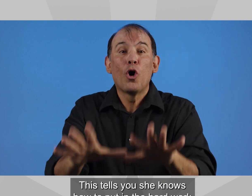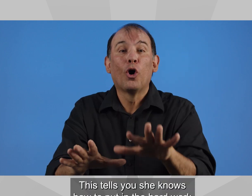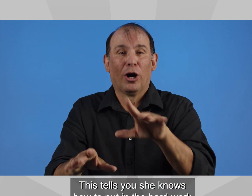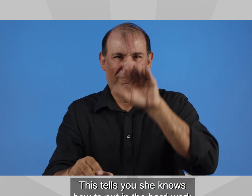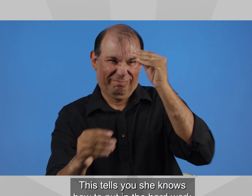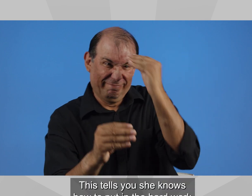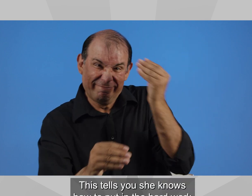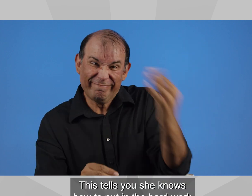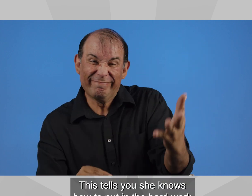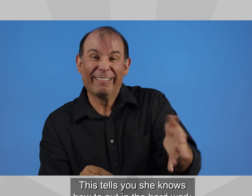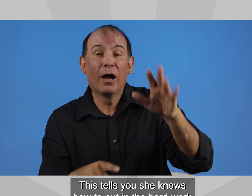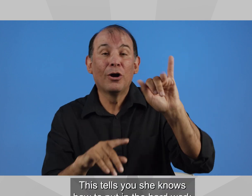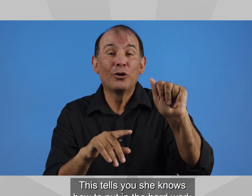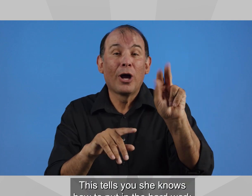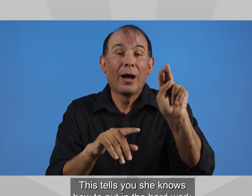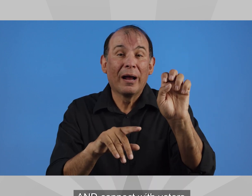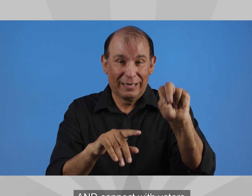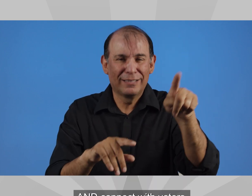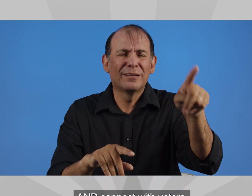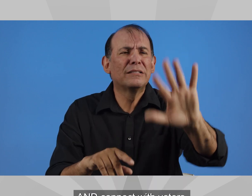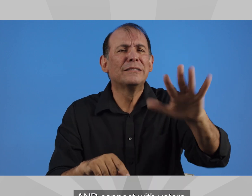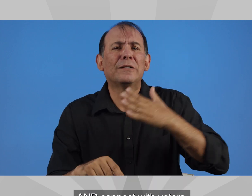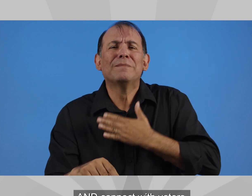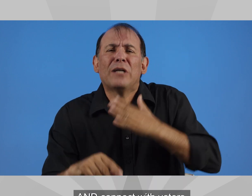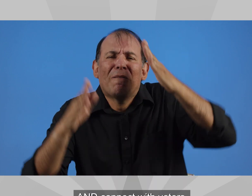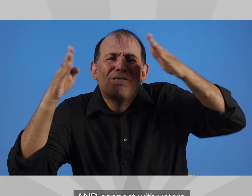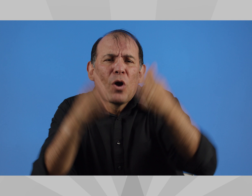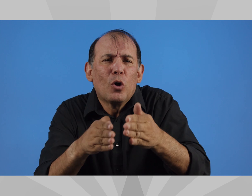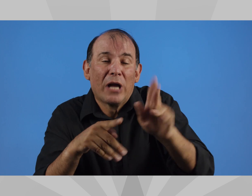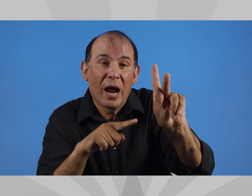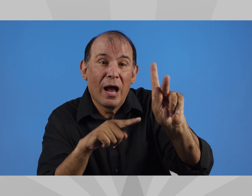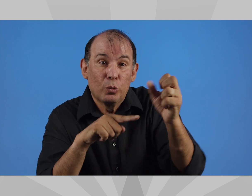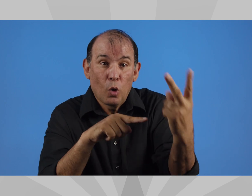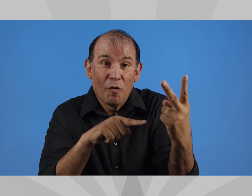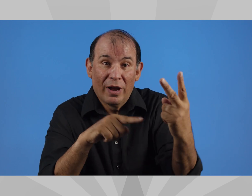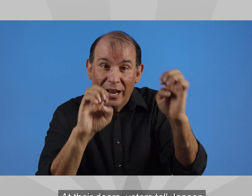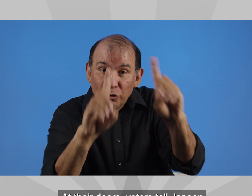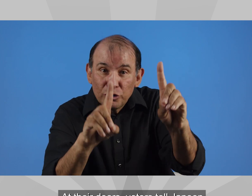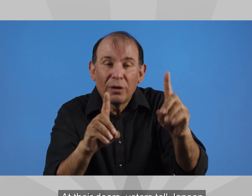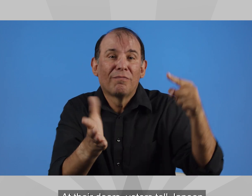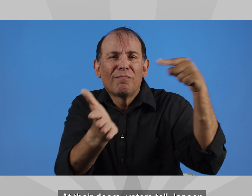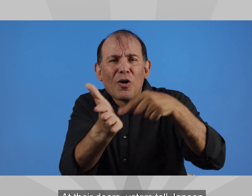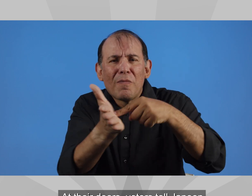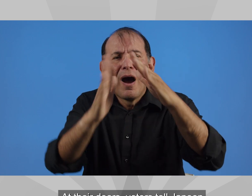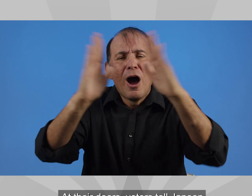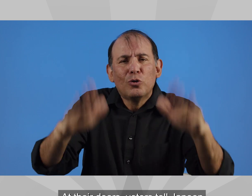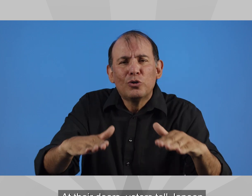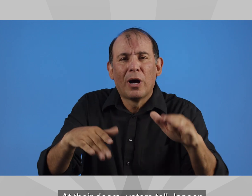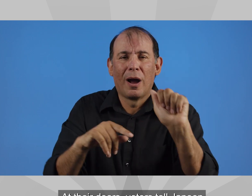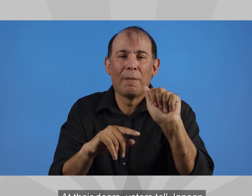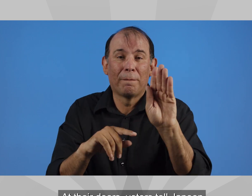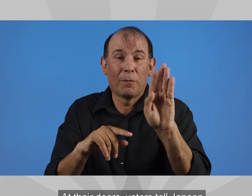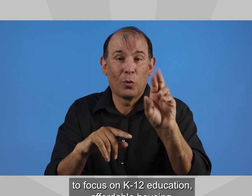This tells you she knows how to put in the hard work and connect with voters. At their doors,